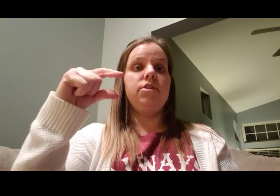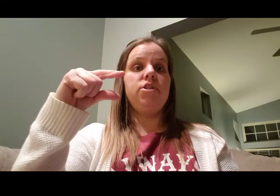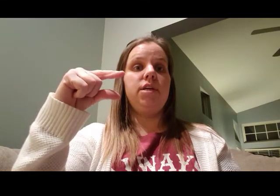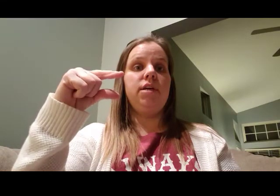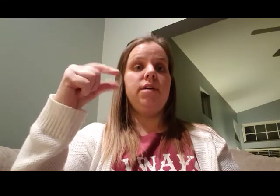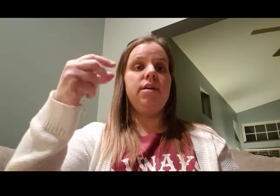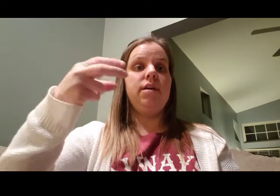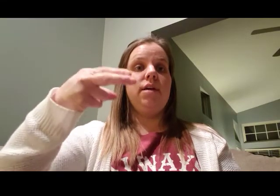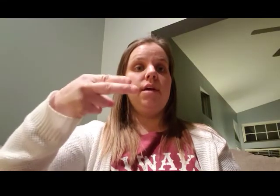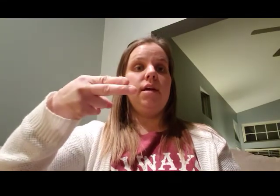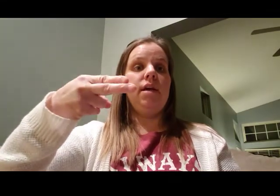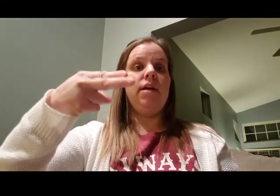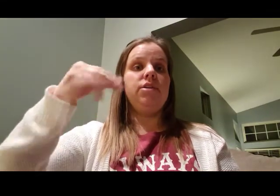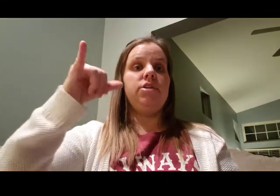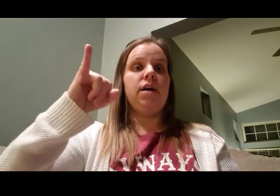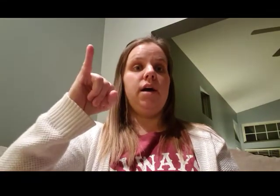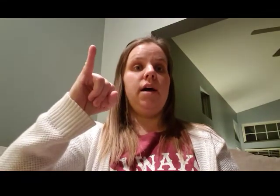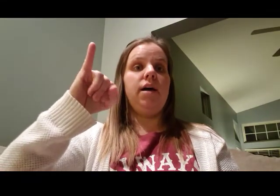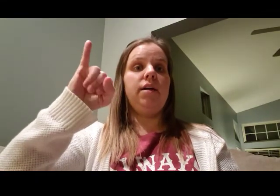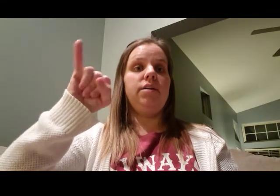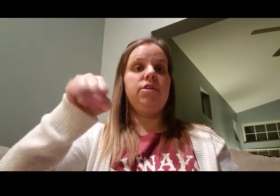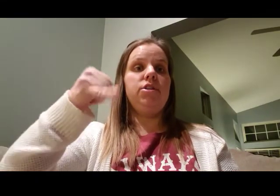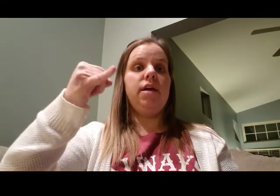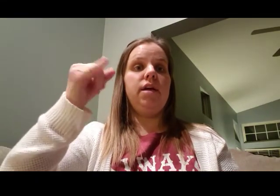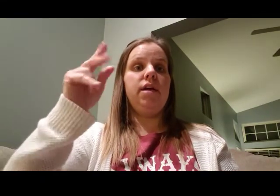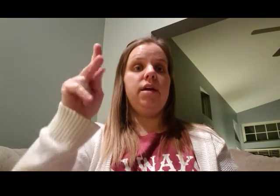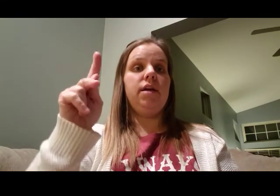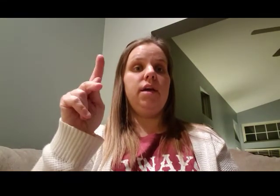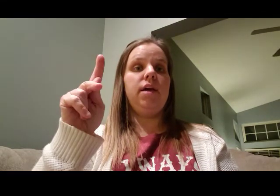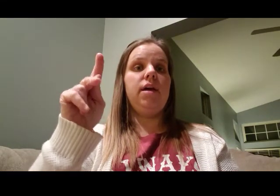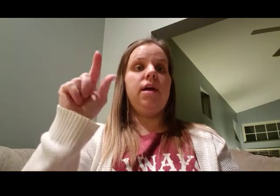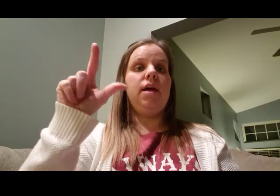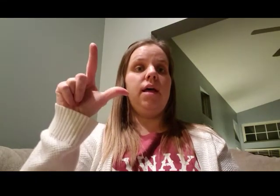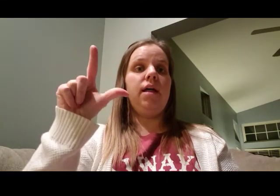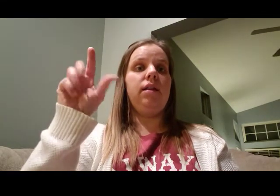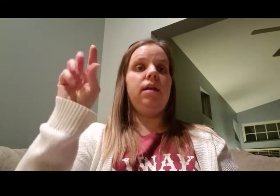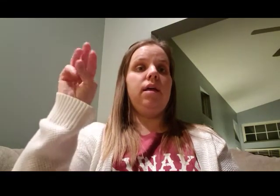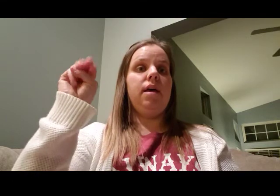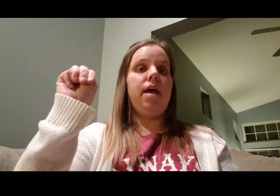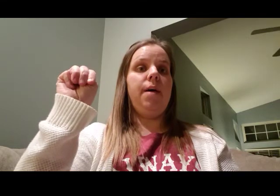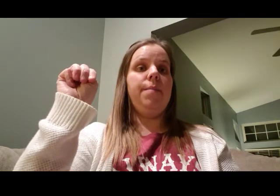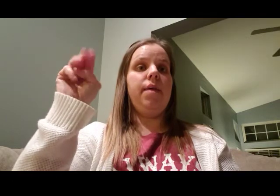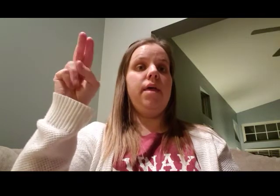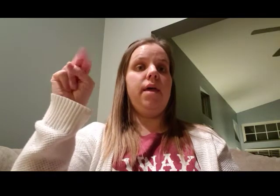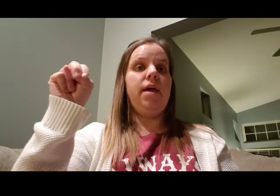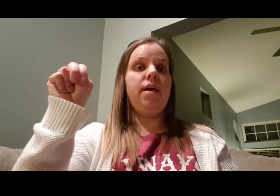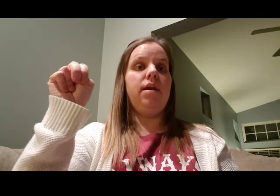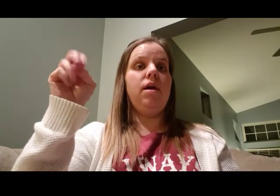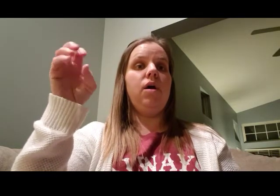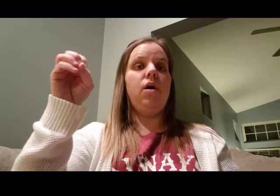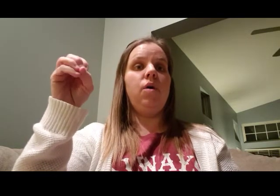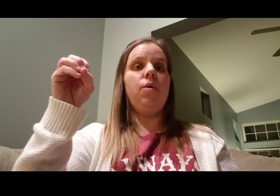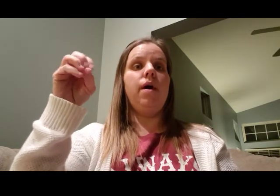G, H, I, J, K, L, M, N, O,